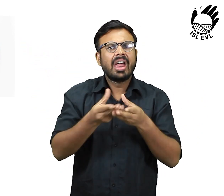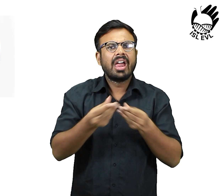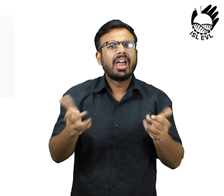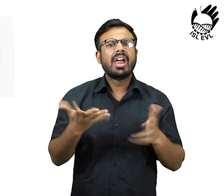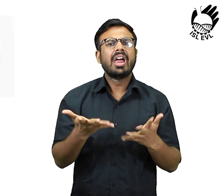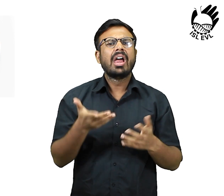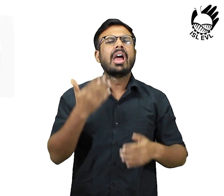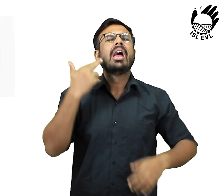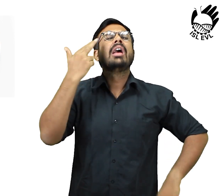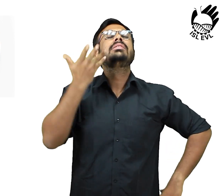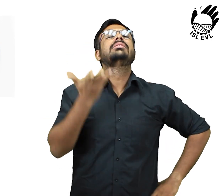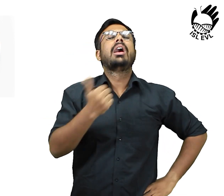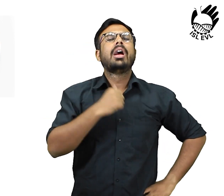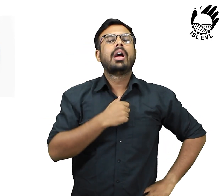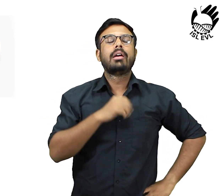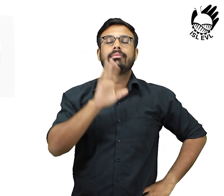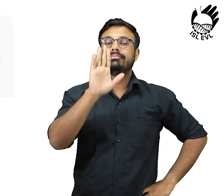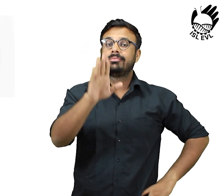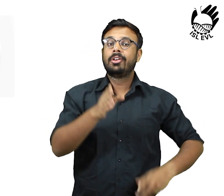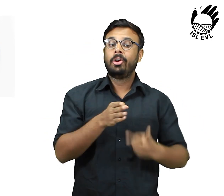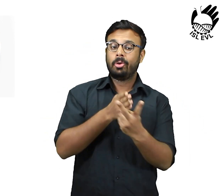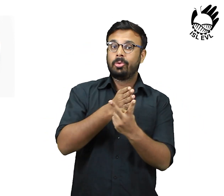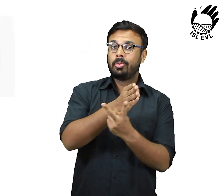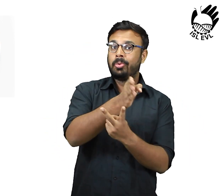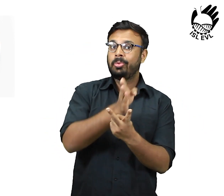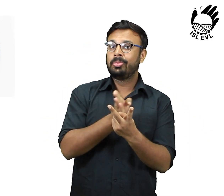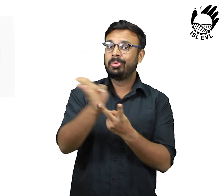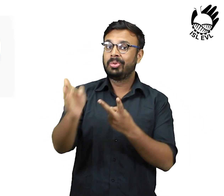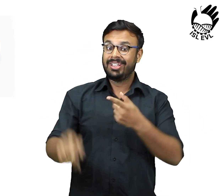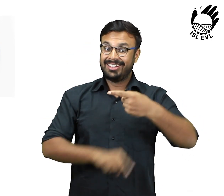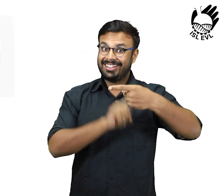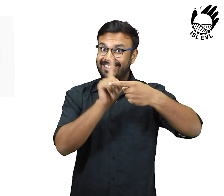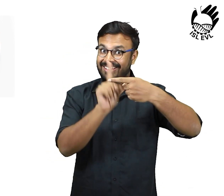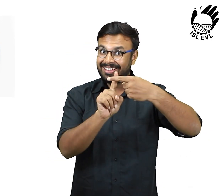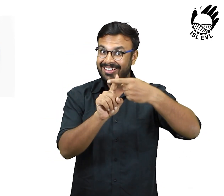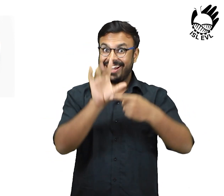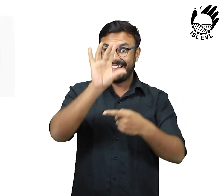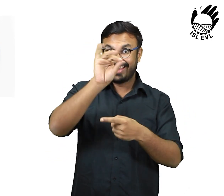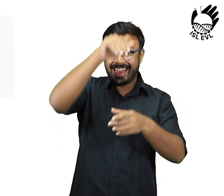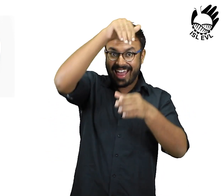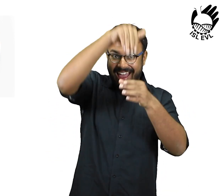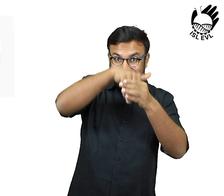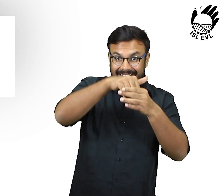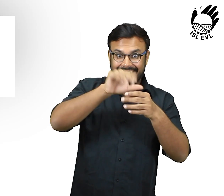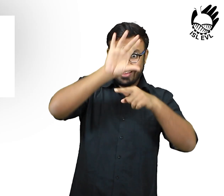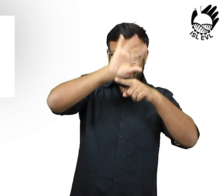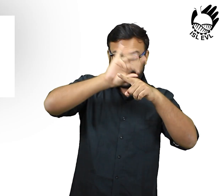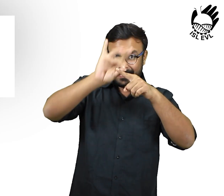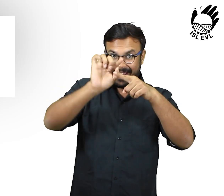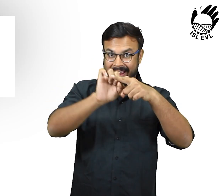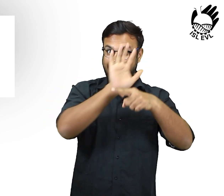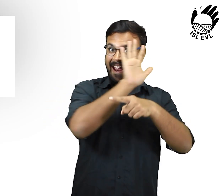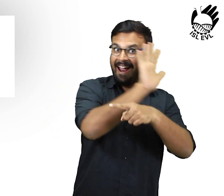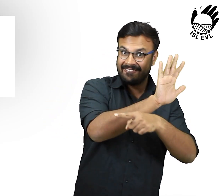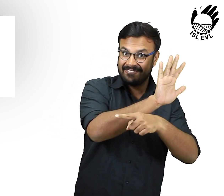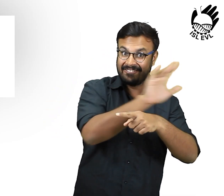There are 2 types of glues. First, which contain polymer molecules, and on the other hand, there